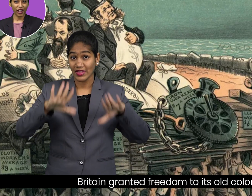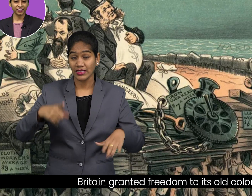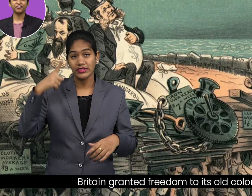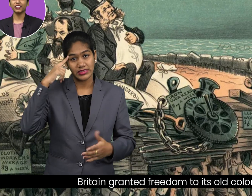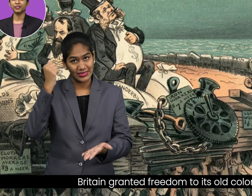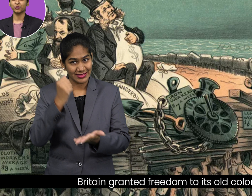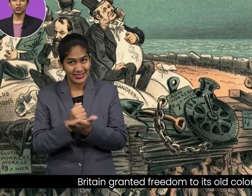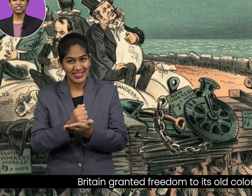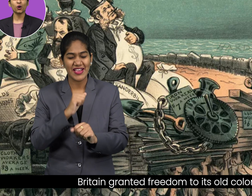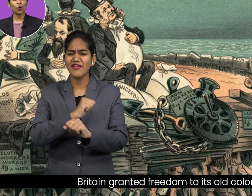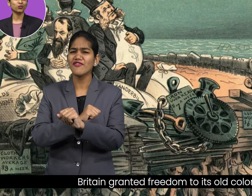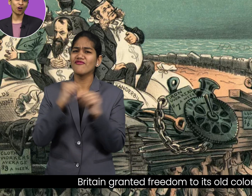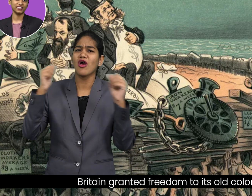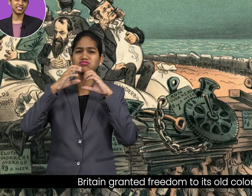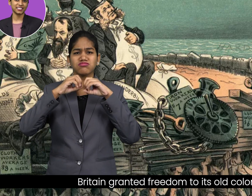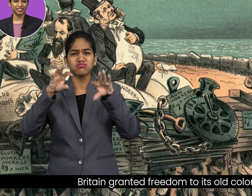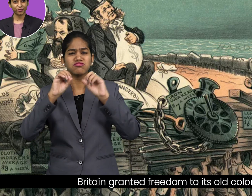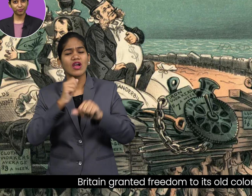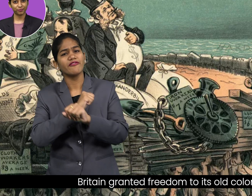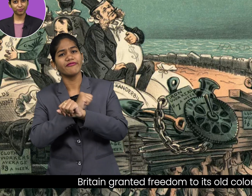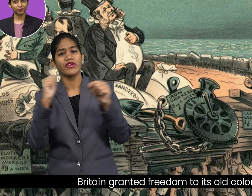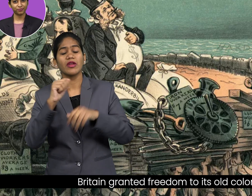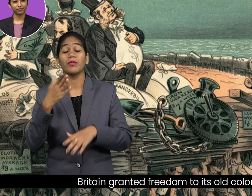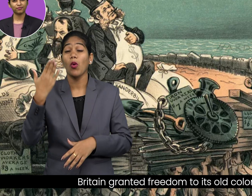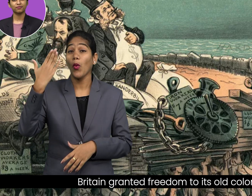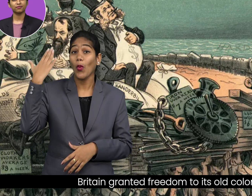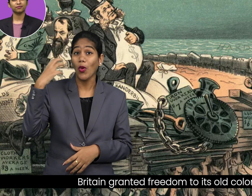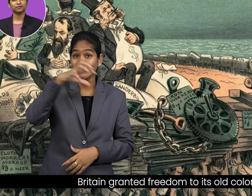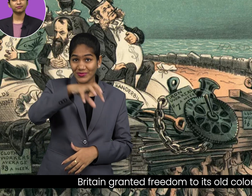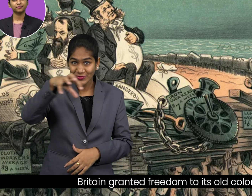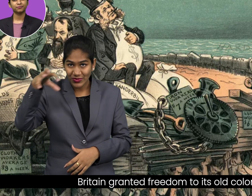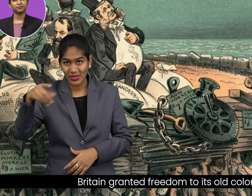Britain granted freedom to its old colonies.